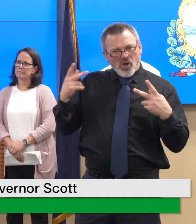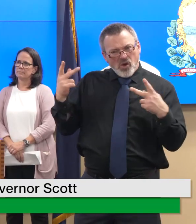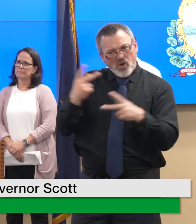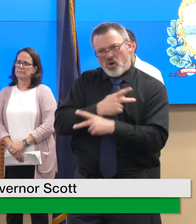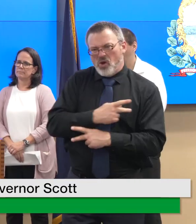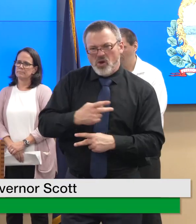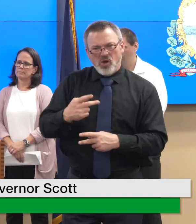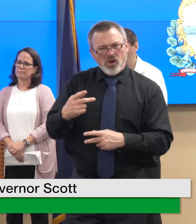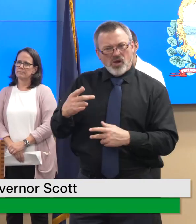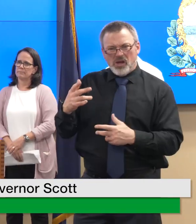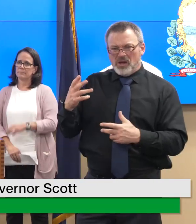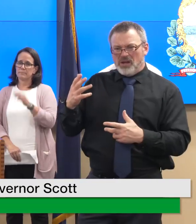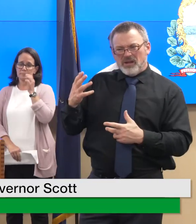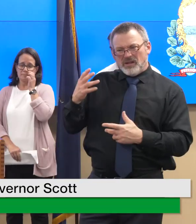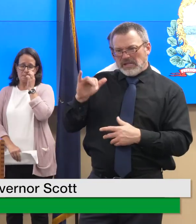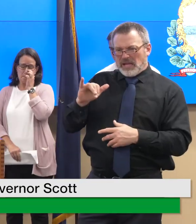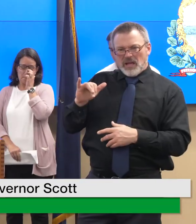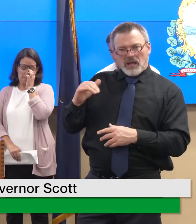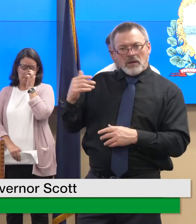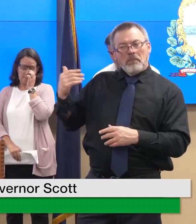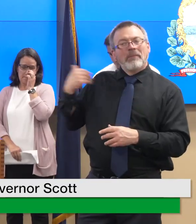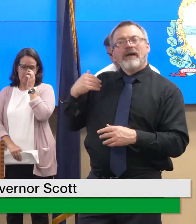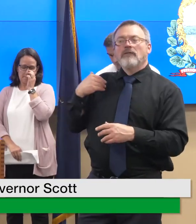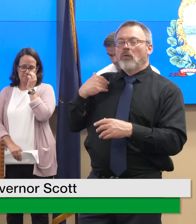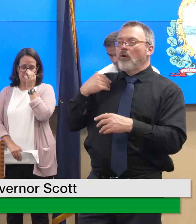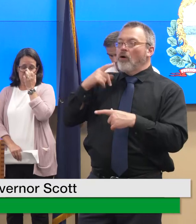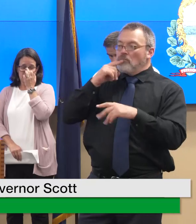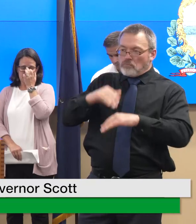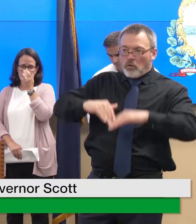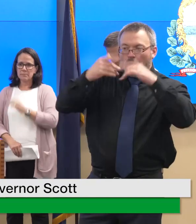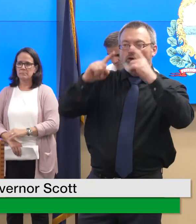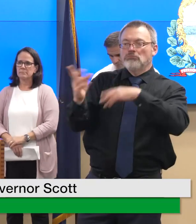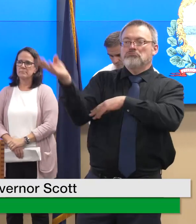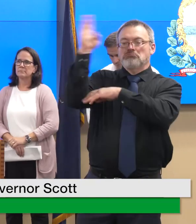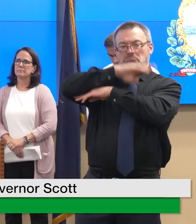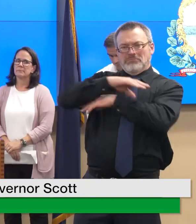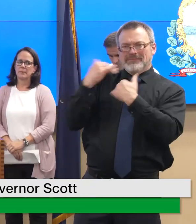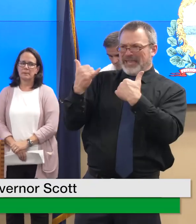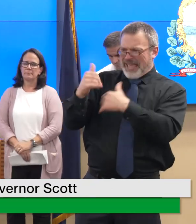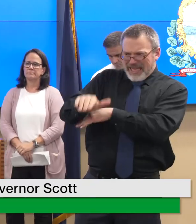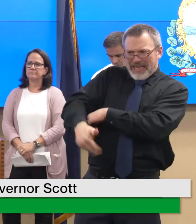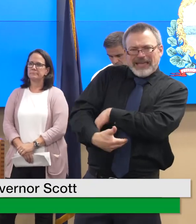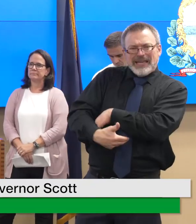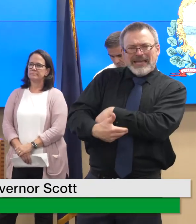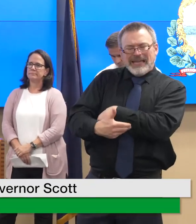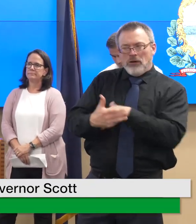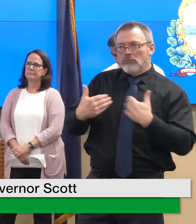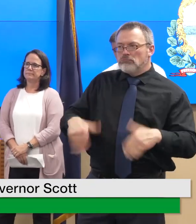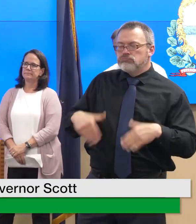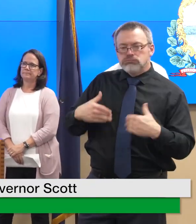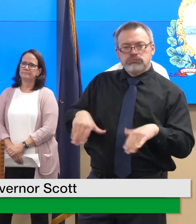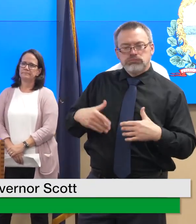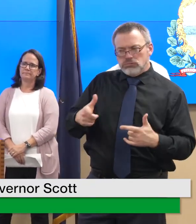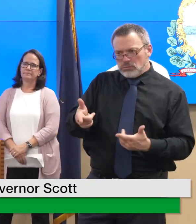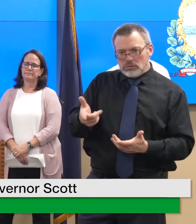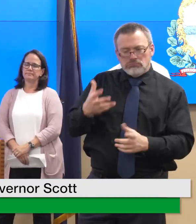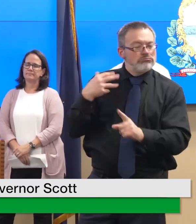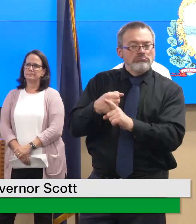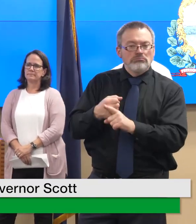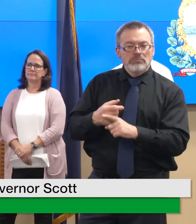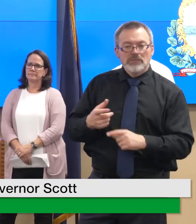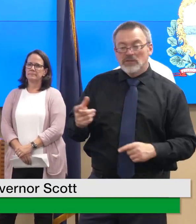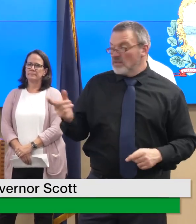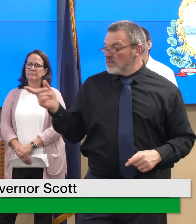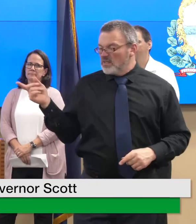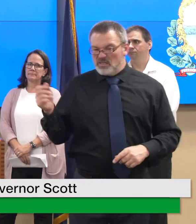other floods? Well, again, this one was a surprise to us in some respects. We